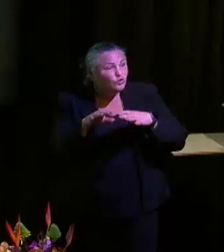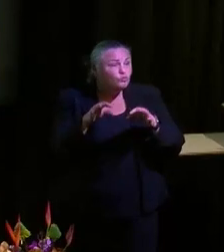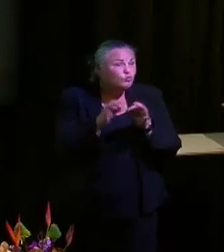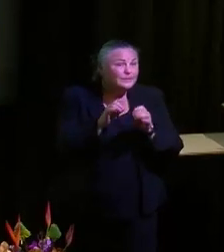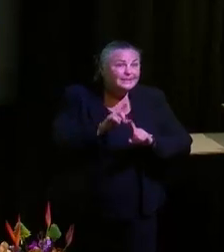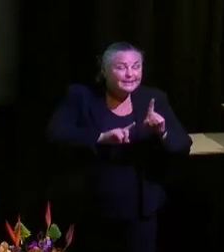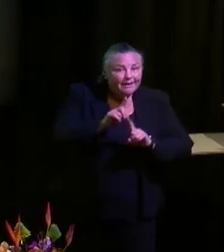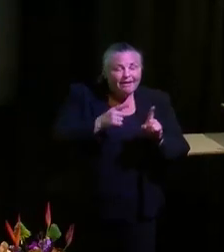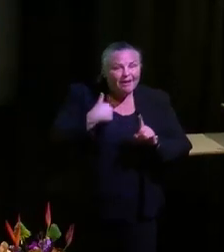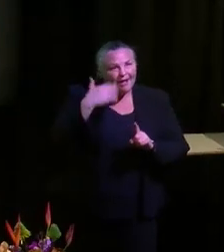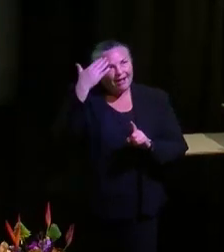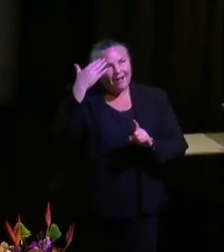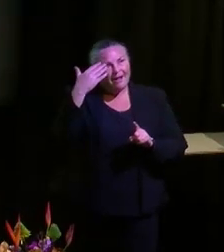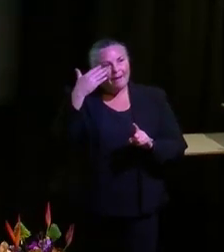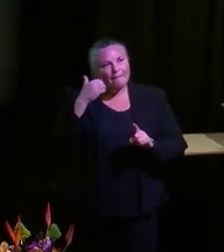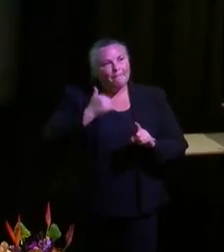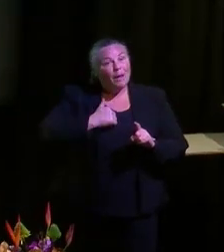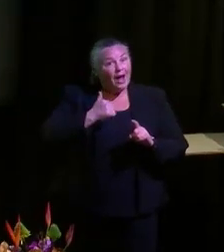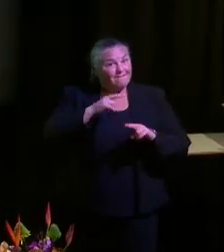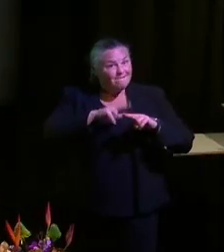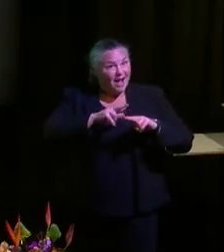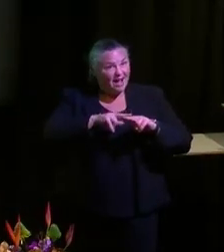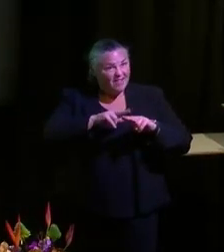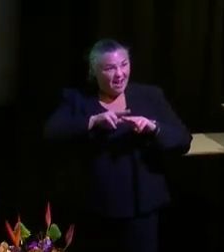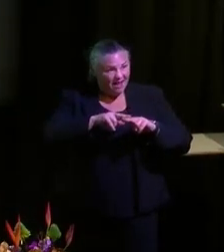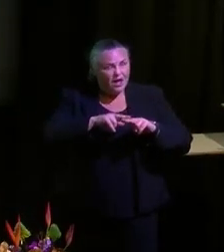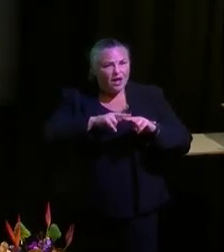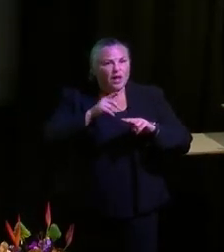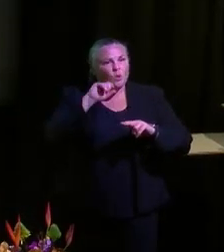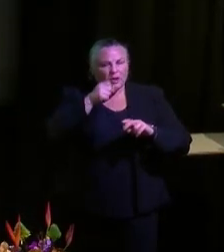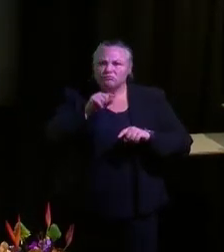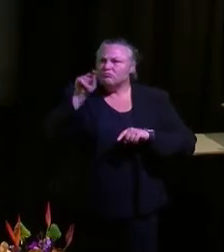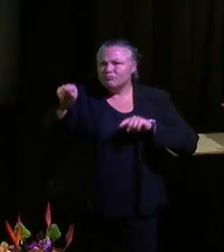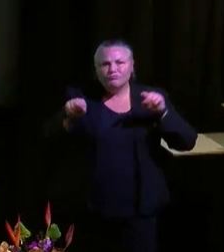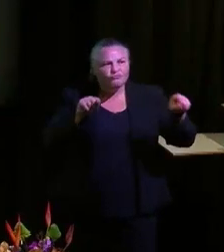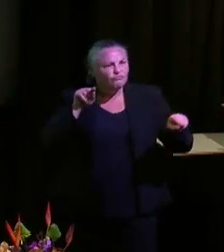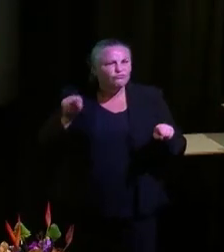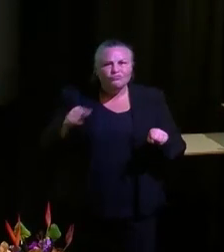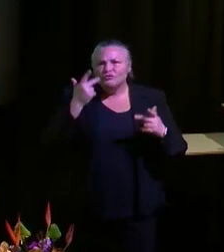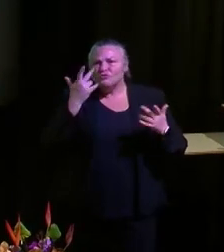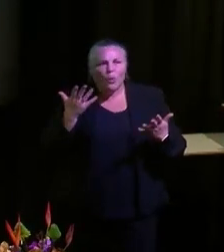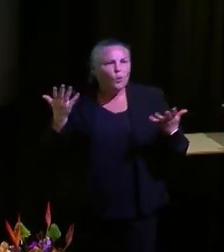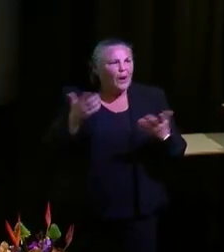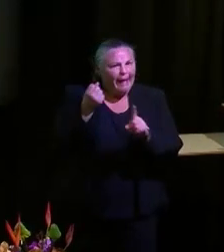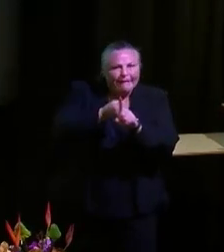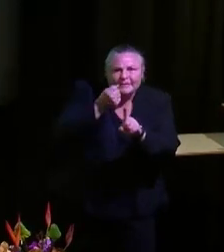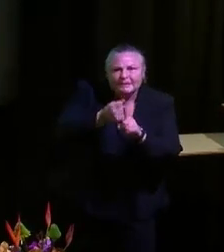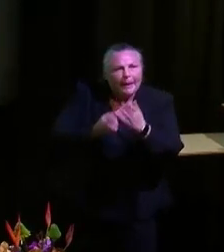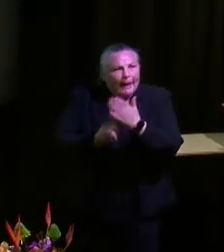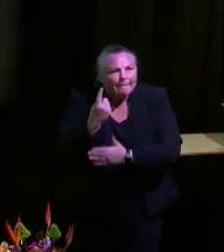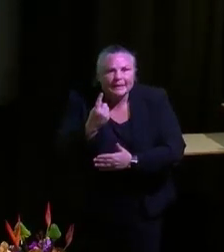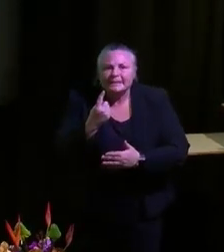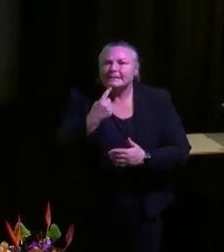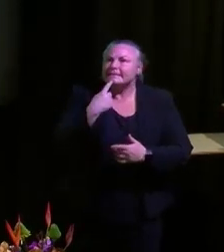be reminded by Dad, these important sites of our own activism, and mentioning all